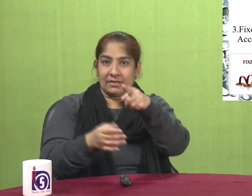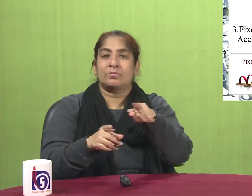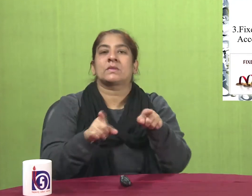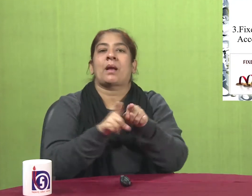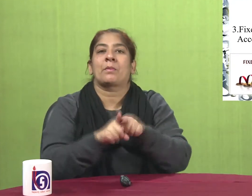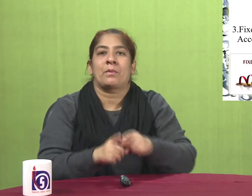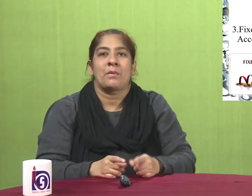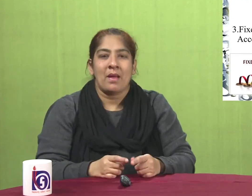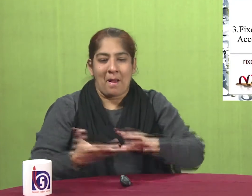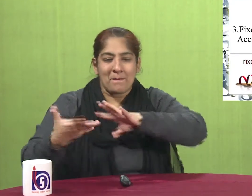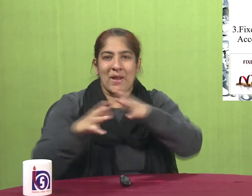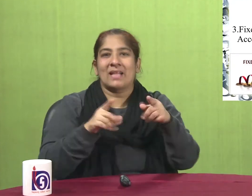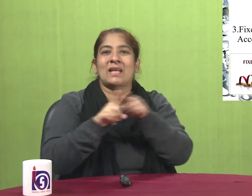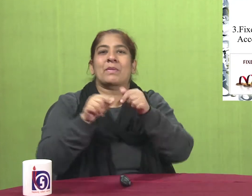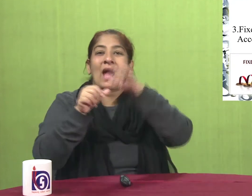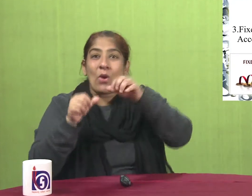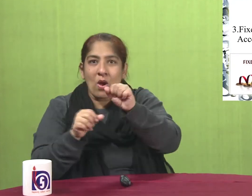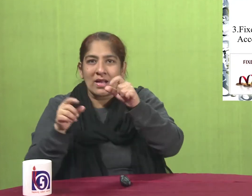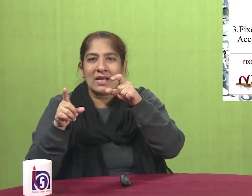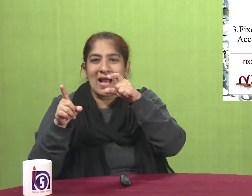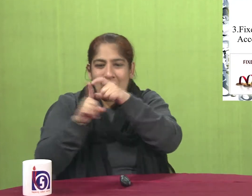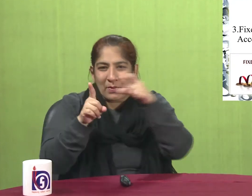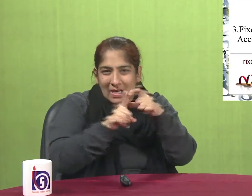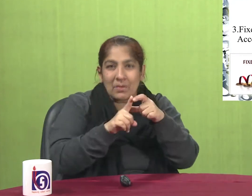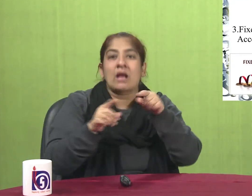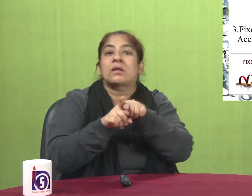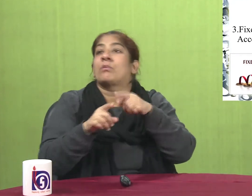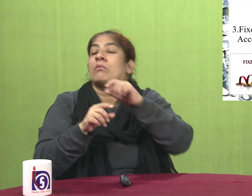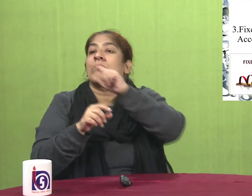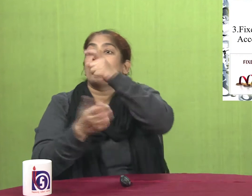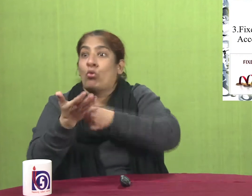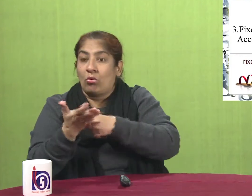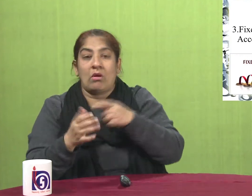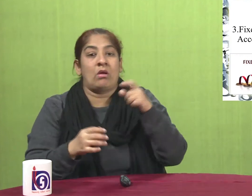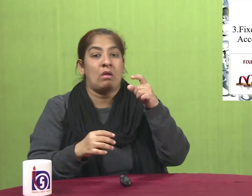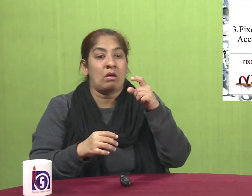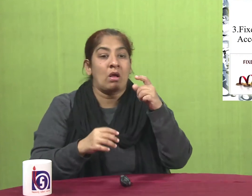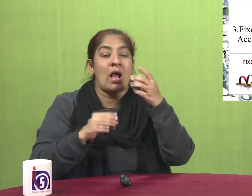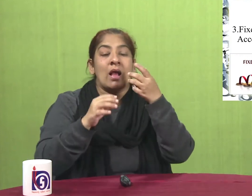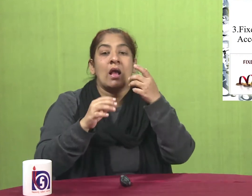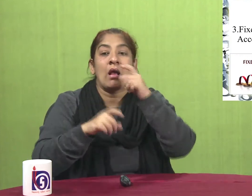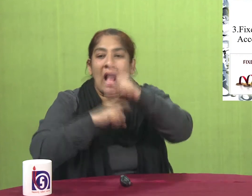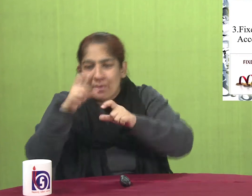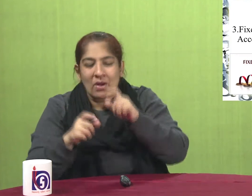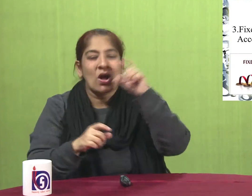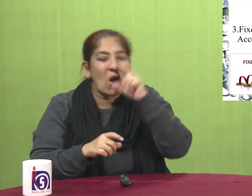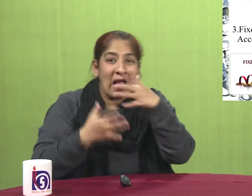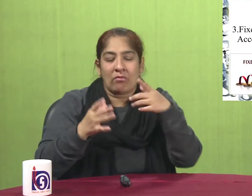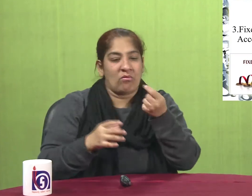until it gains investment. The fourth is recurring deposit account, which is RD. RD is